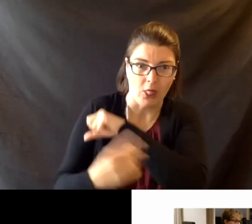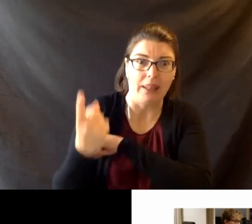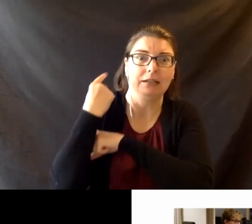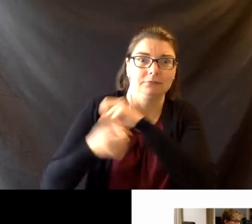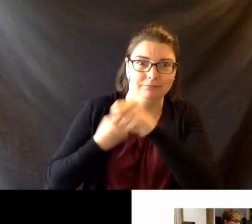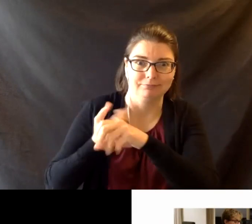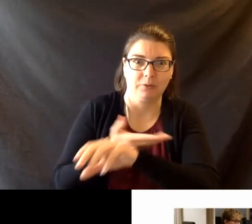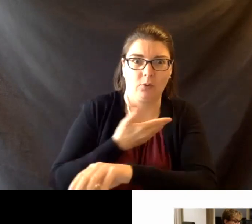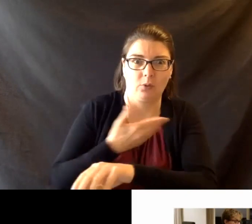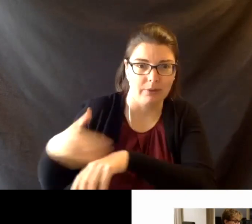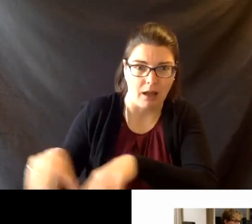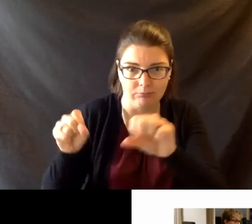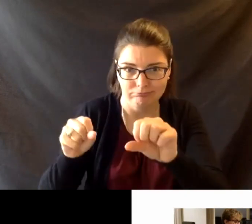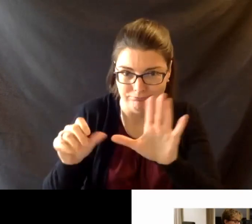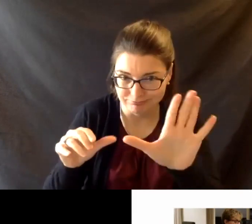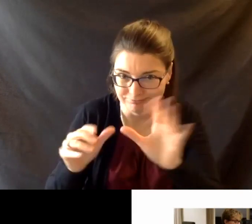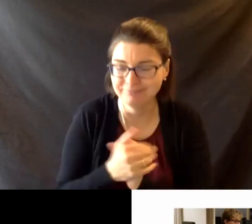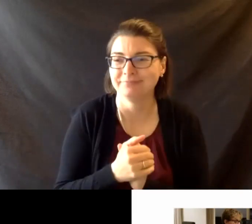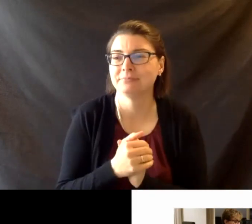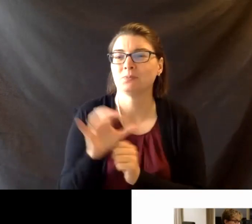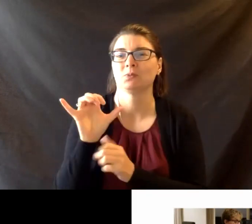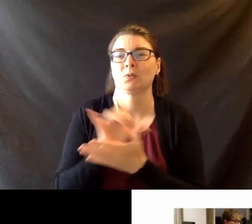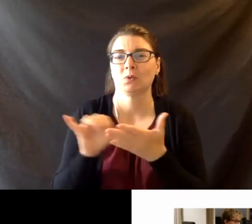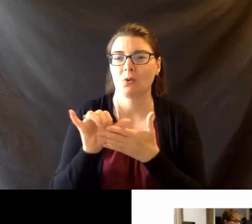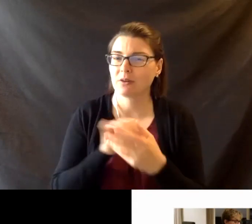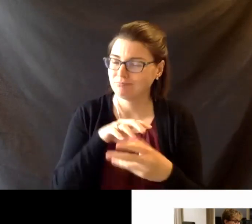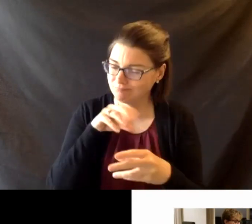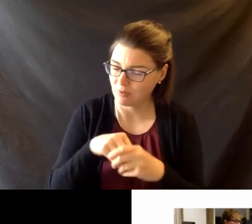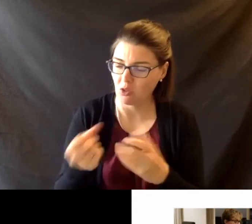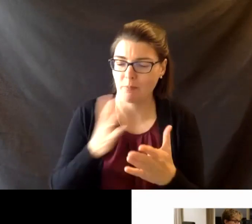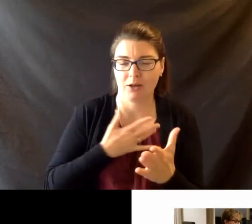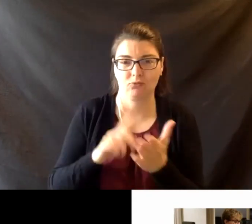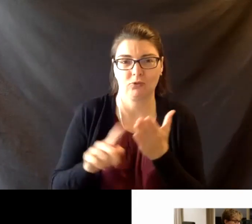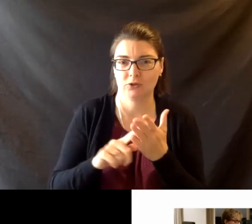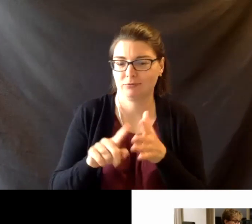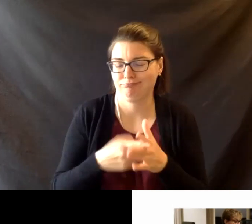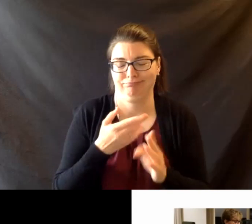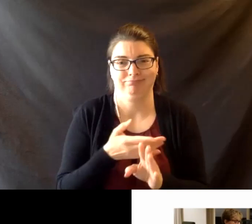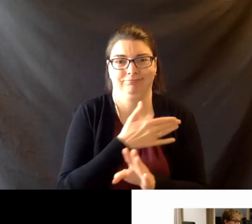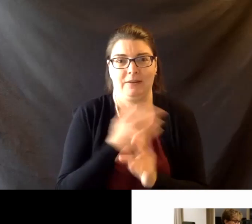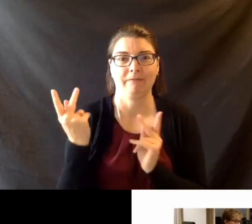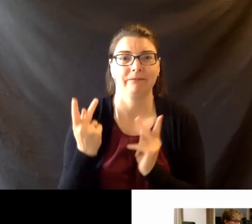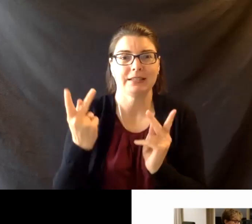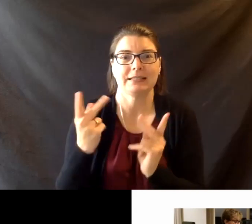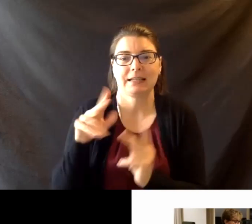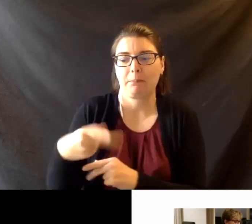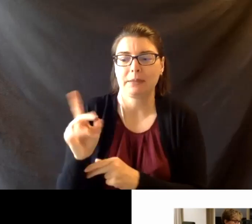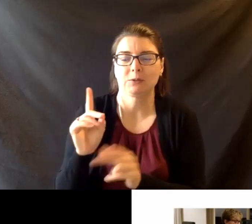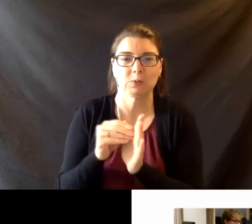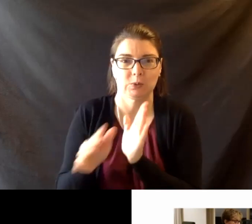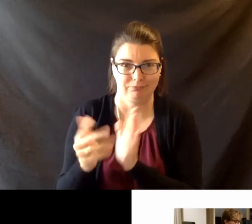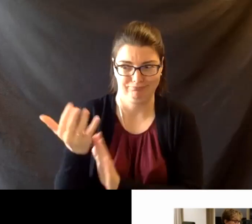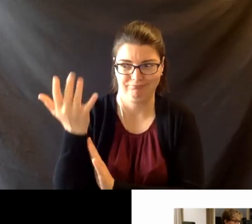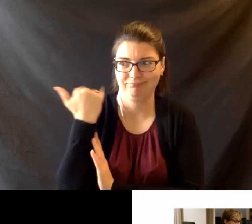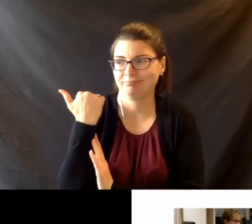fall. York has loomed large in my research career, beginning when I was just a visiting doctoral student. I